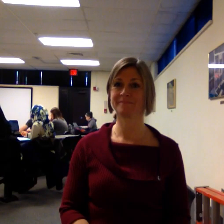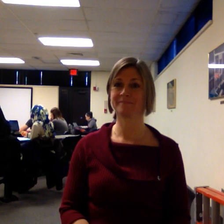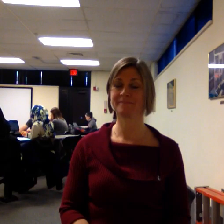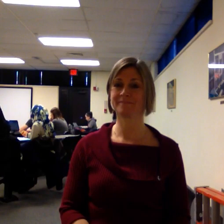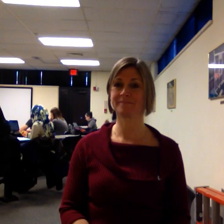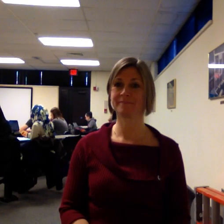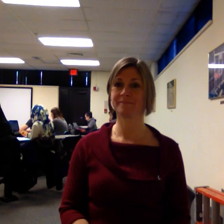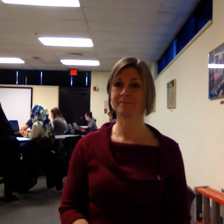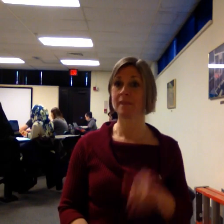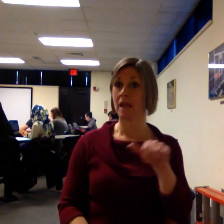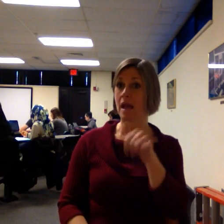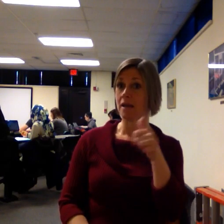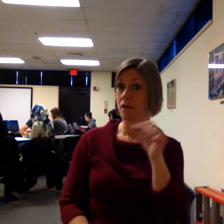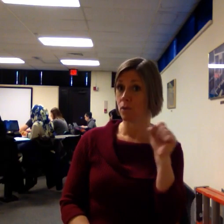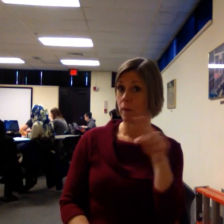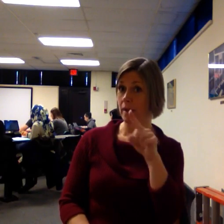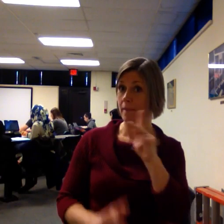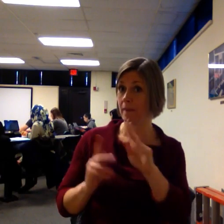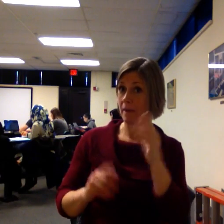Another frequently asked question is around number 10,